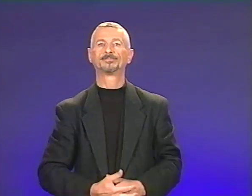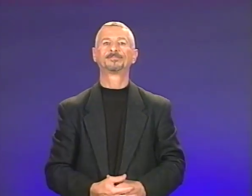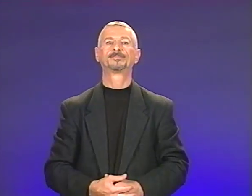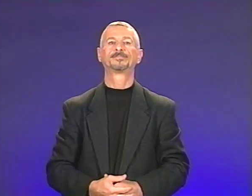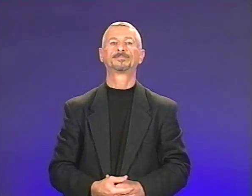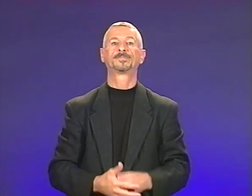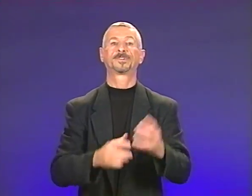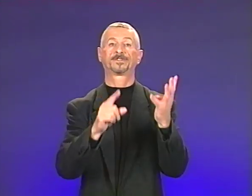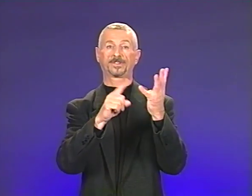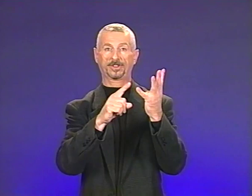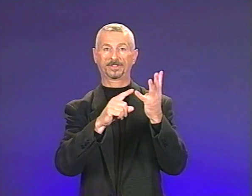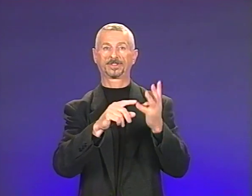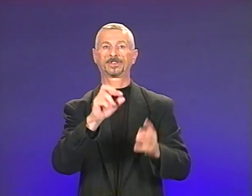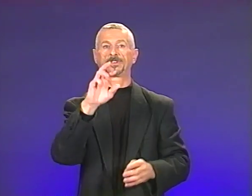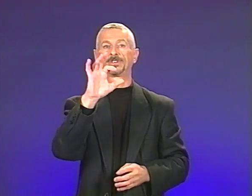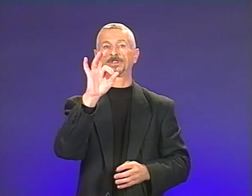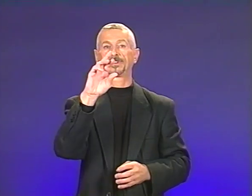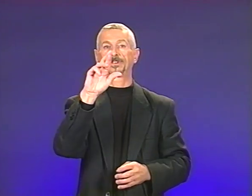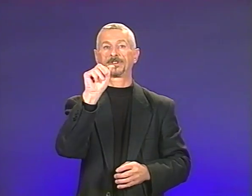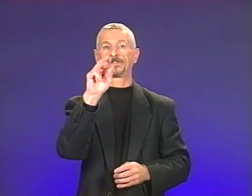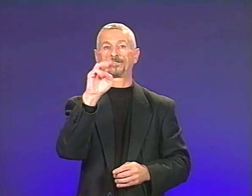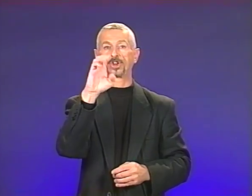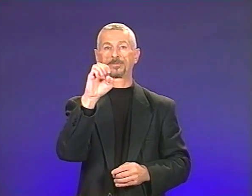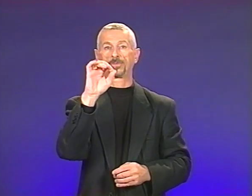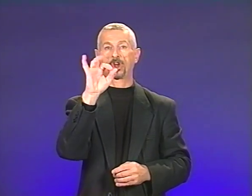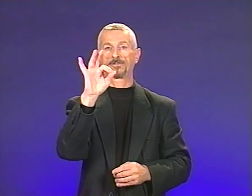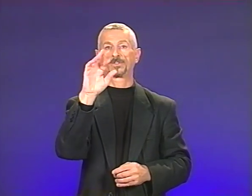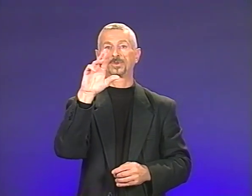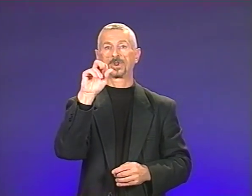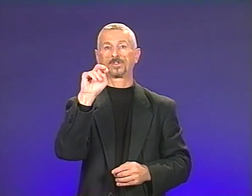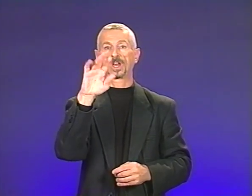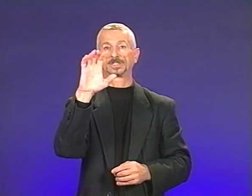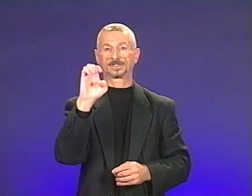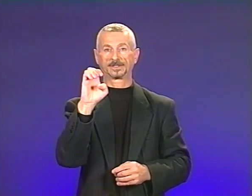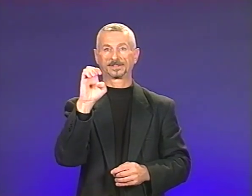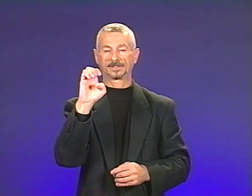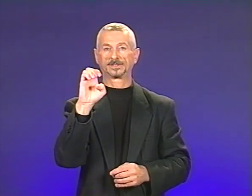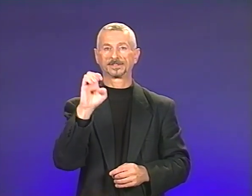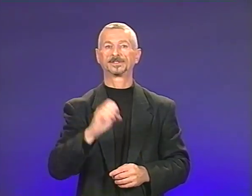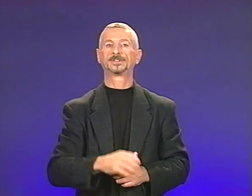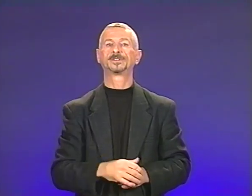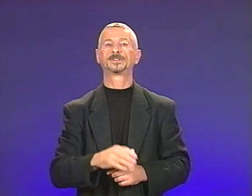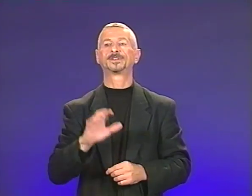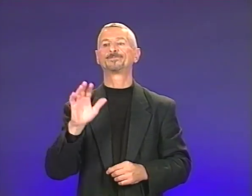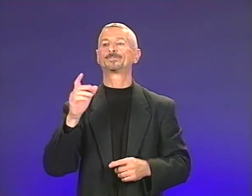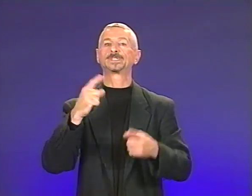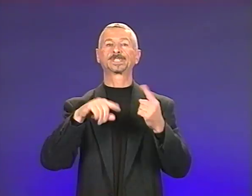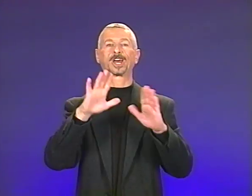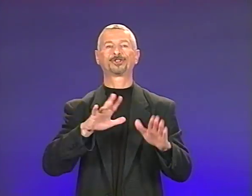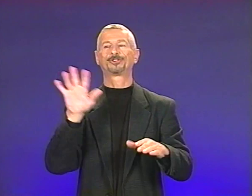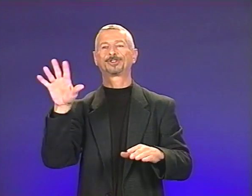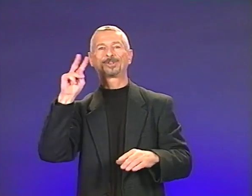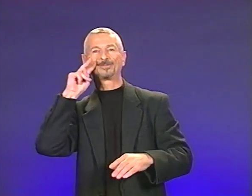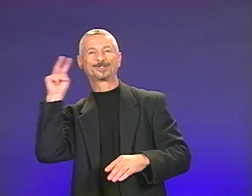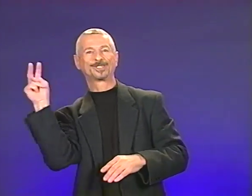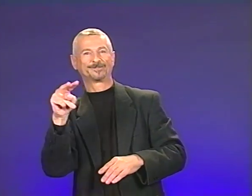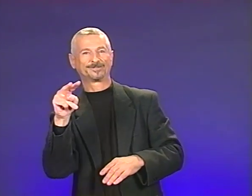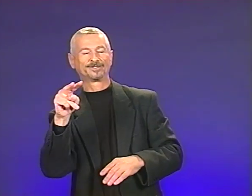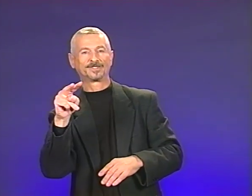operation. Space can be used to indicate a signer's frame of reference, that is, how things are seen from the signer's